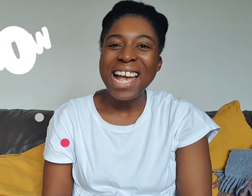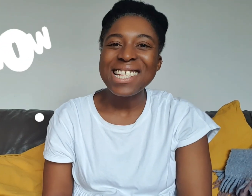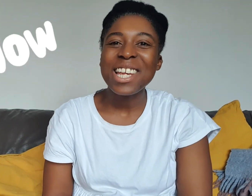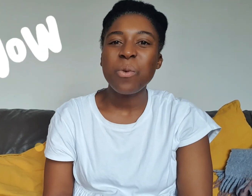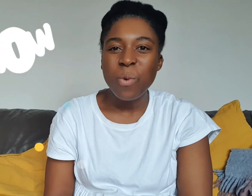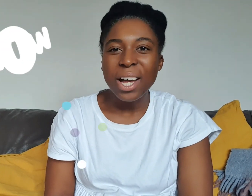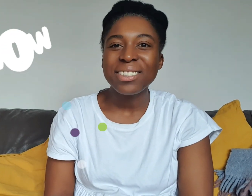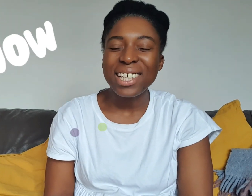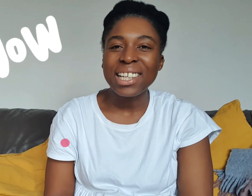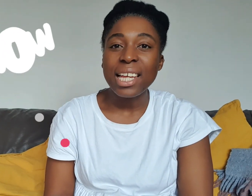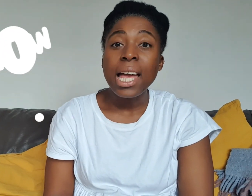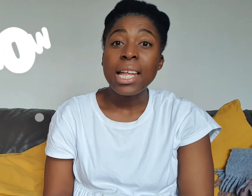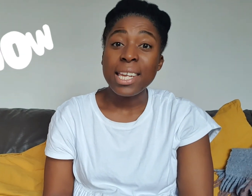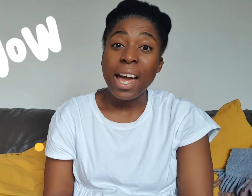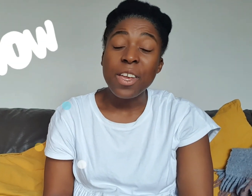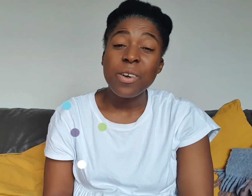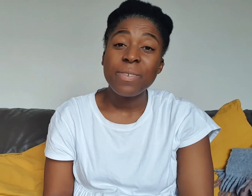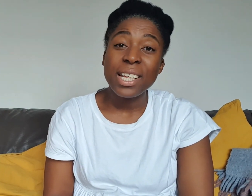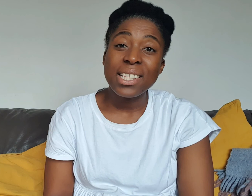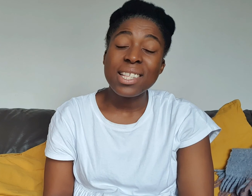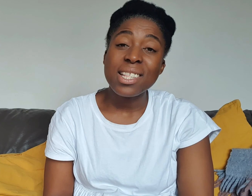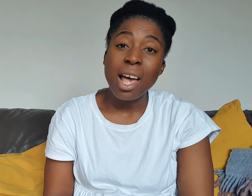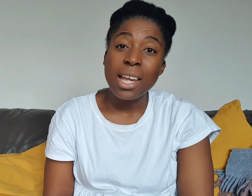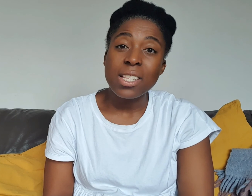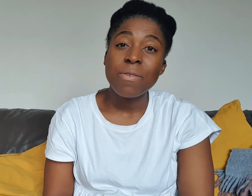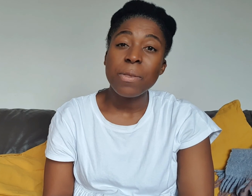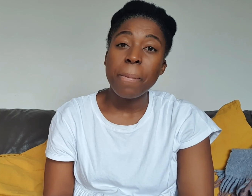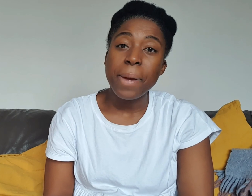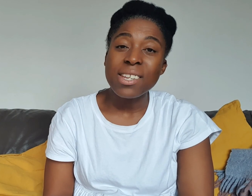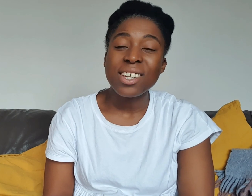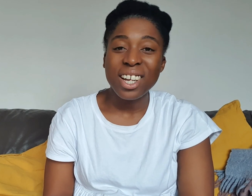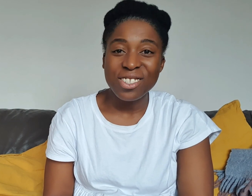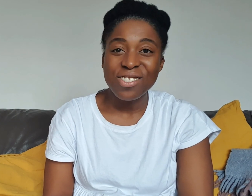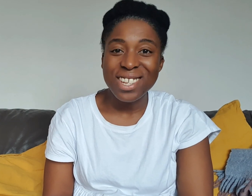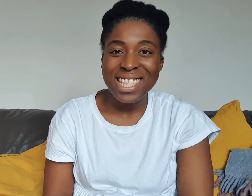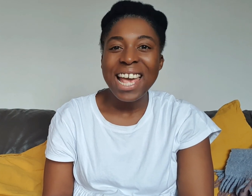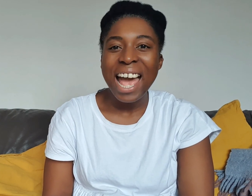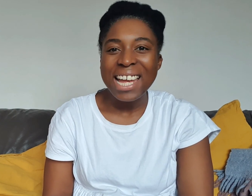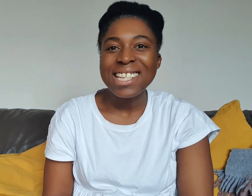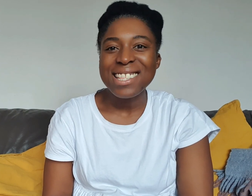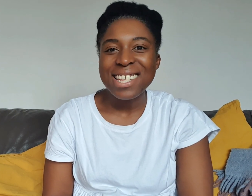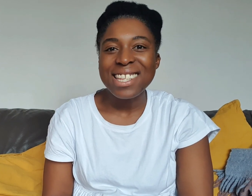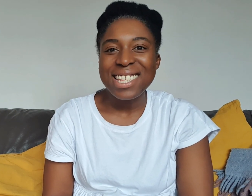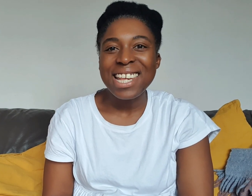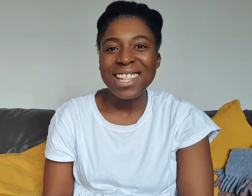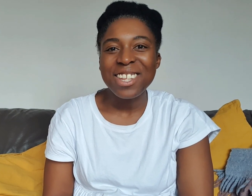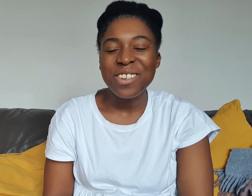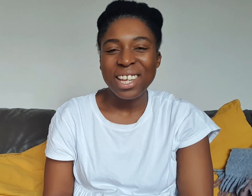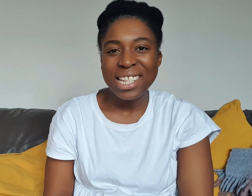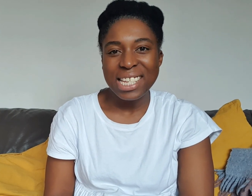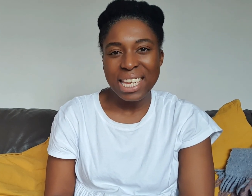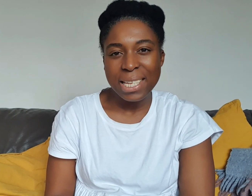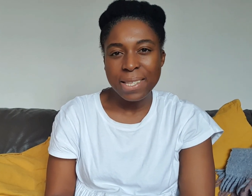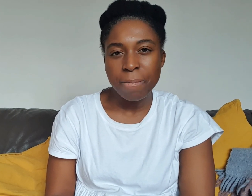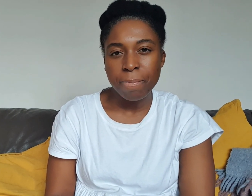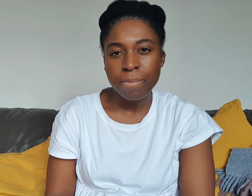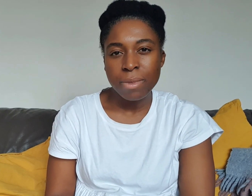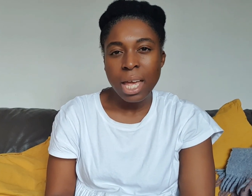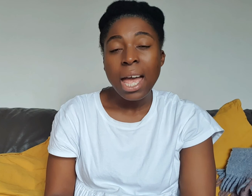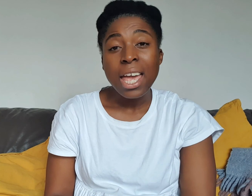Fantastic, well done. Now you have learnt the signs for the major countries and cities in the United Kingdom. If